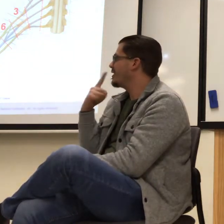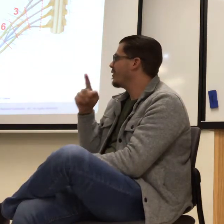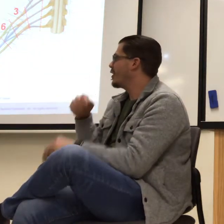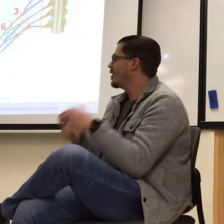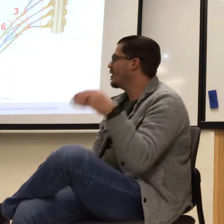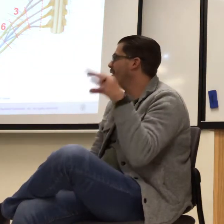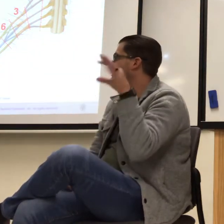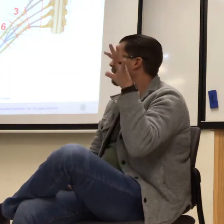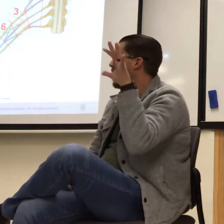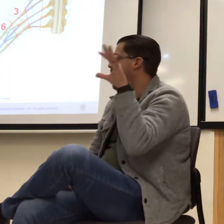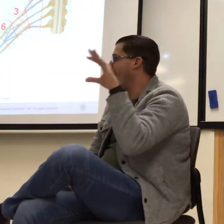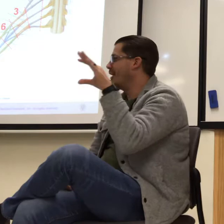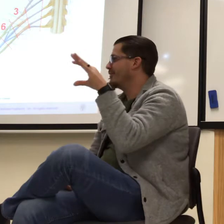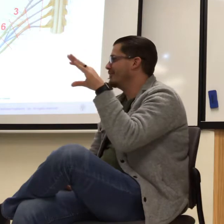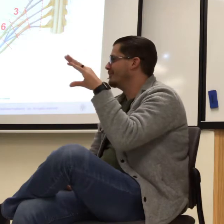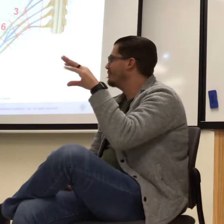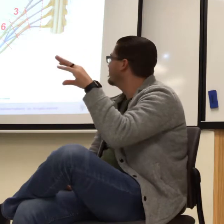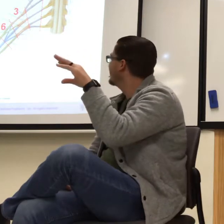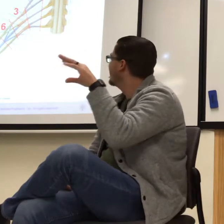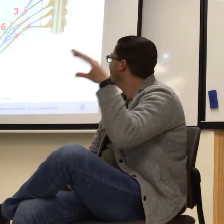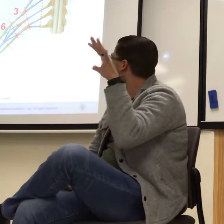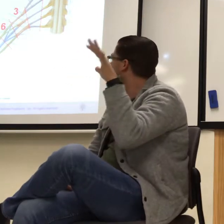Chords.